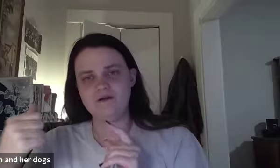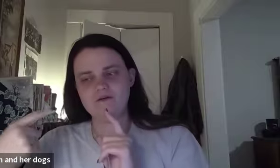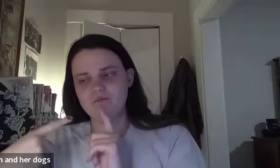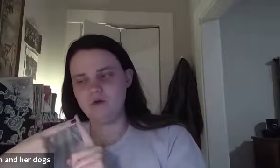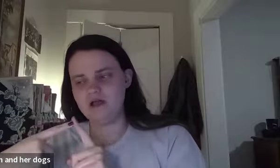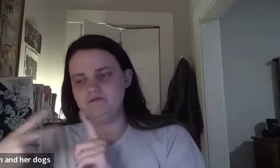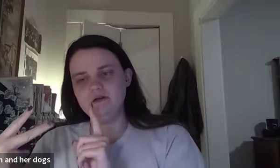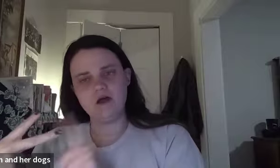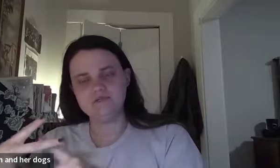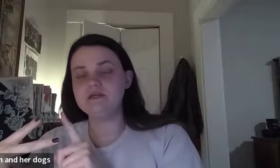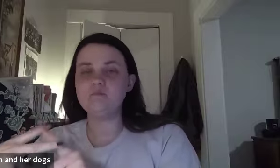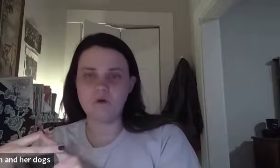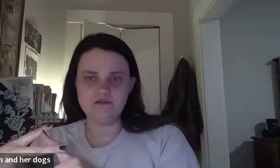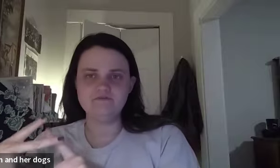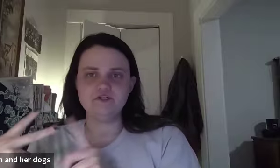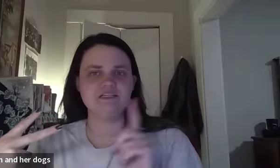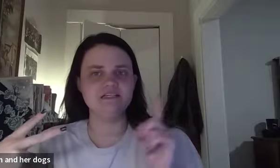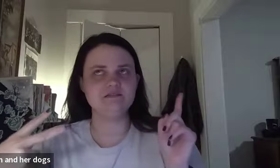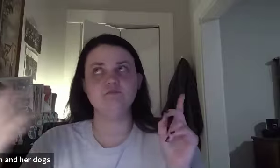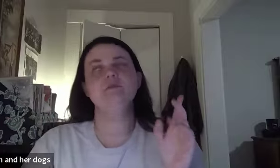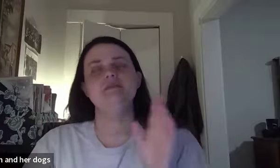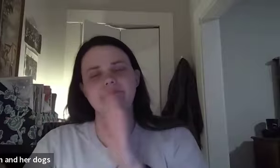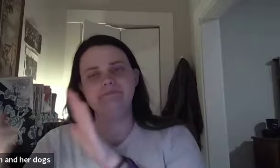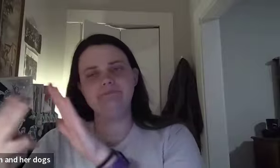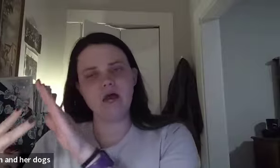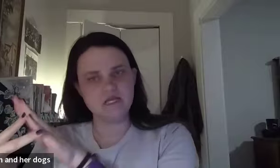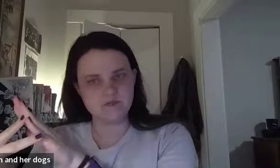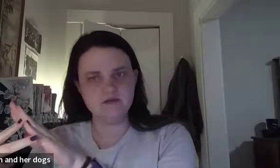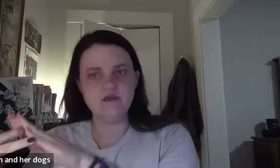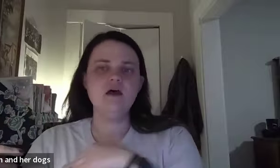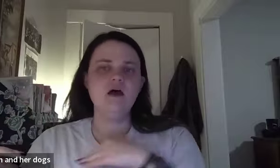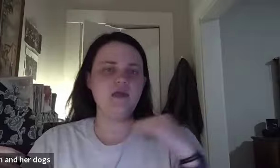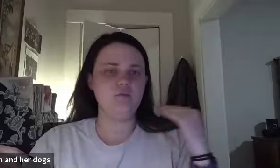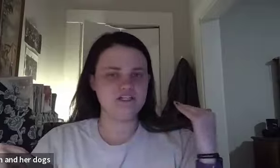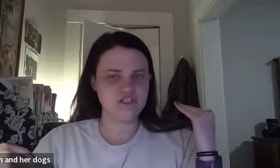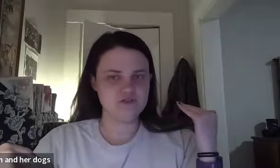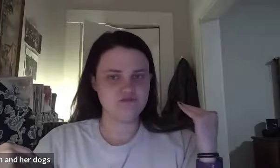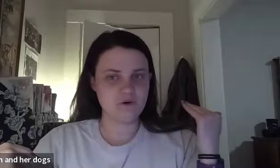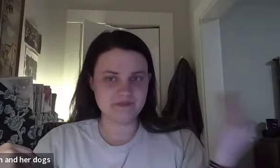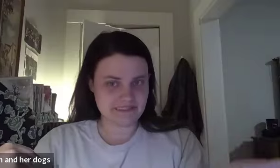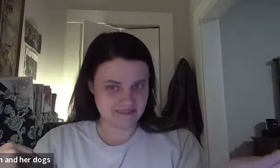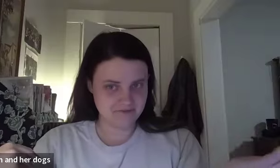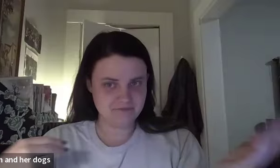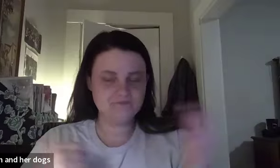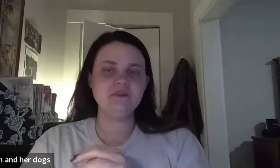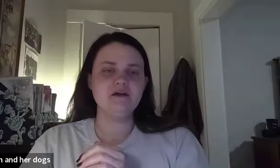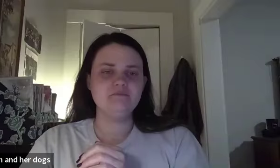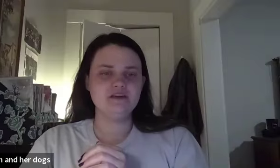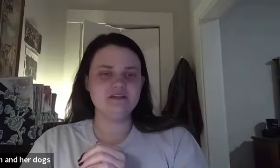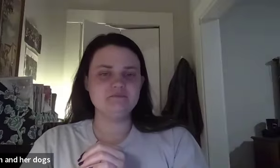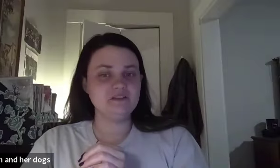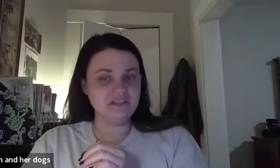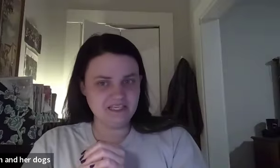for wife, husband, and wife versus mainly husband, and what is used for believe. Because